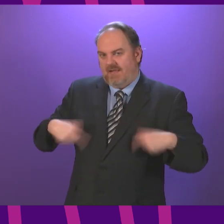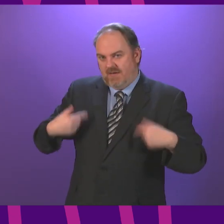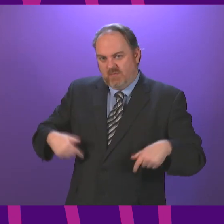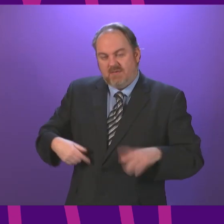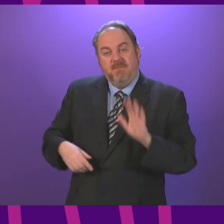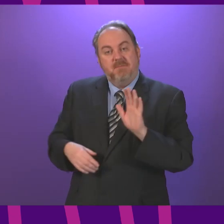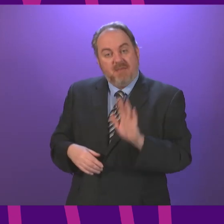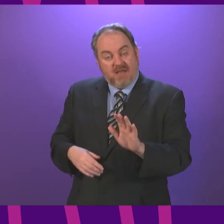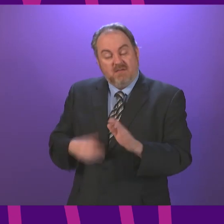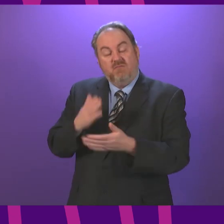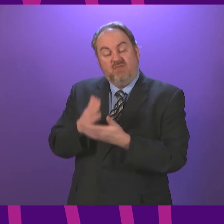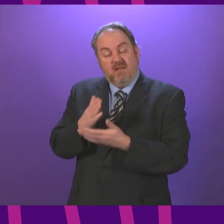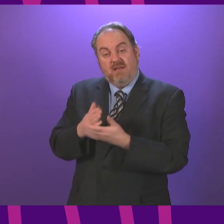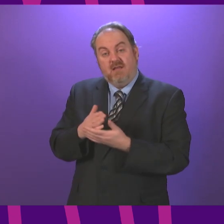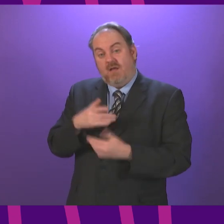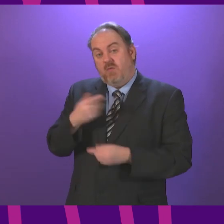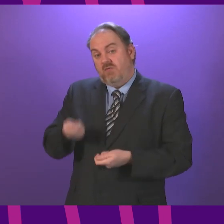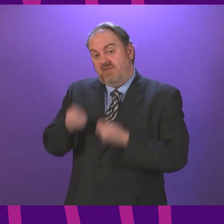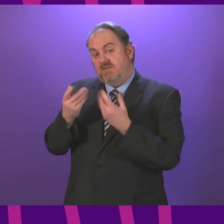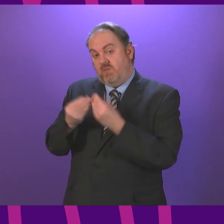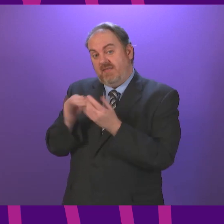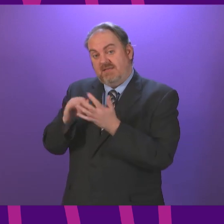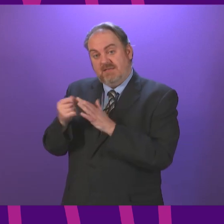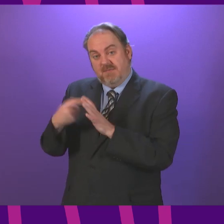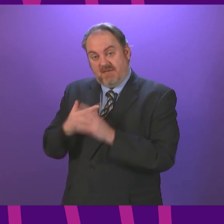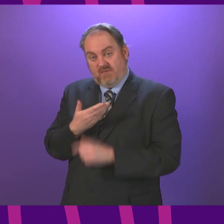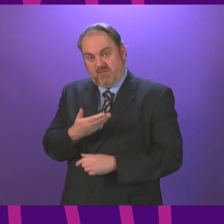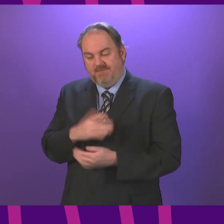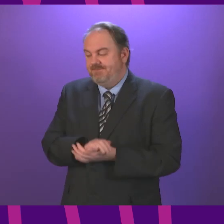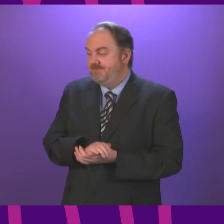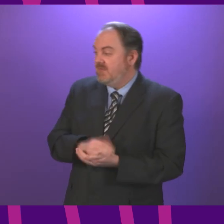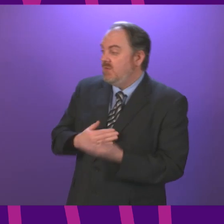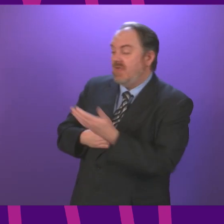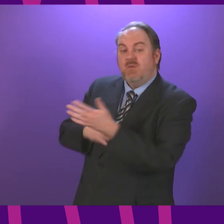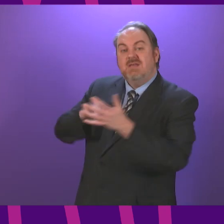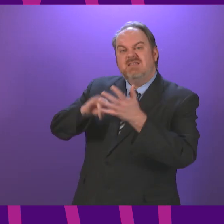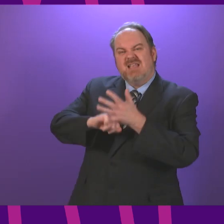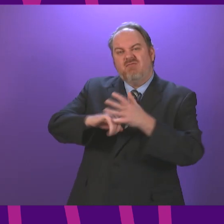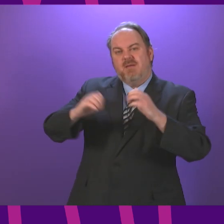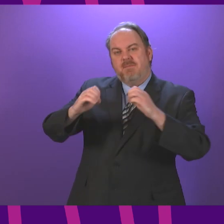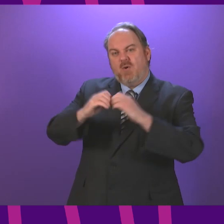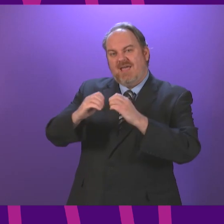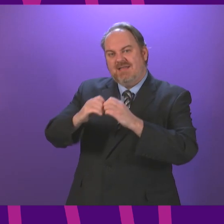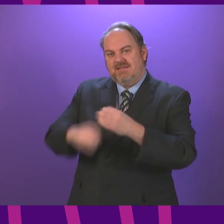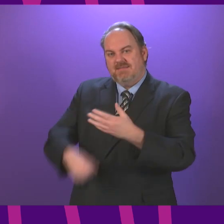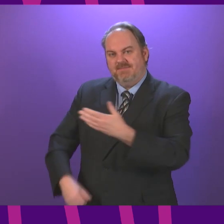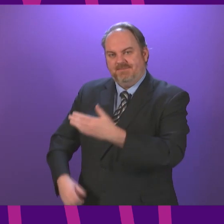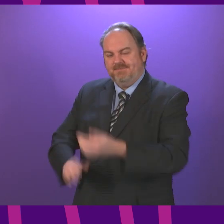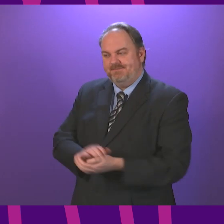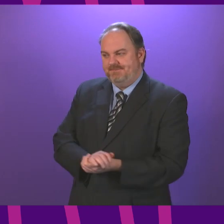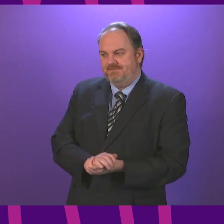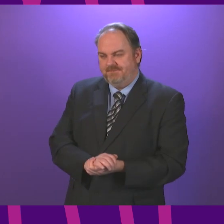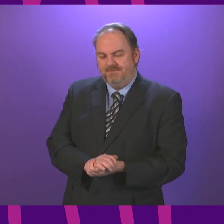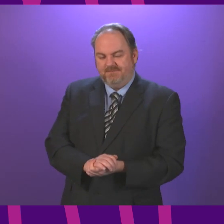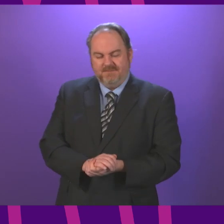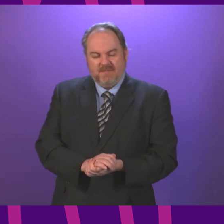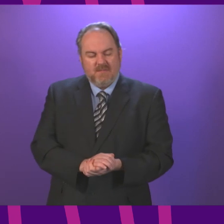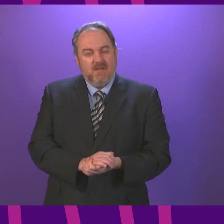the particular issue that the member has raised. Thank you. Sarah Boyack to be followed by Fulton McGregor. Thank you, Presiding Officer.